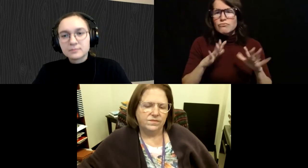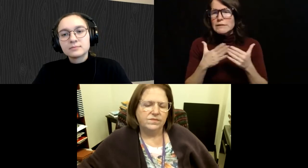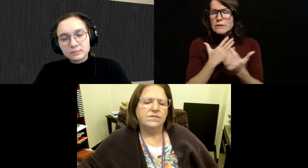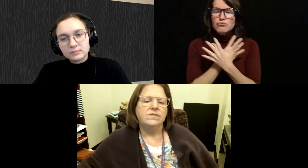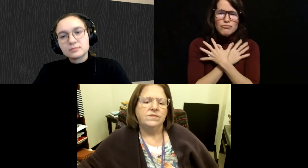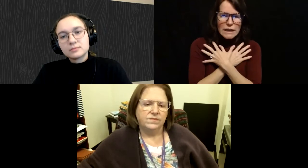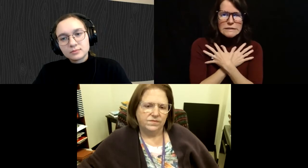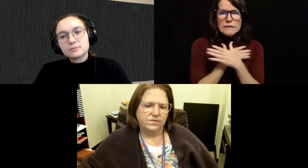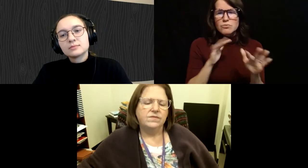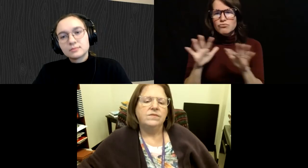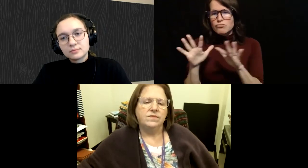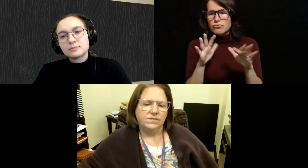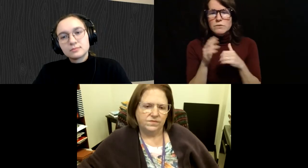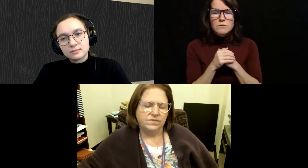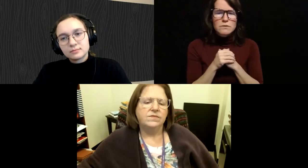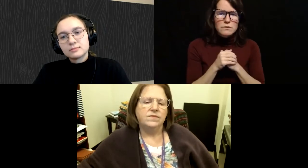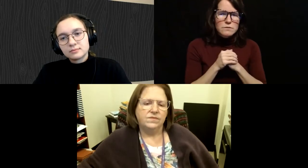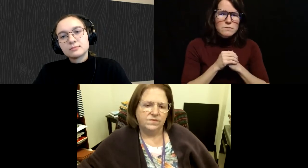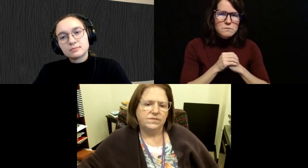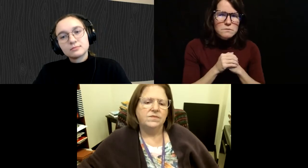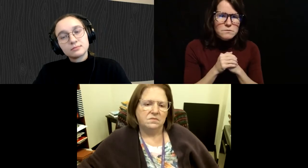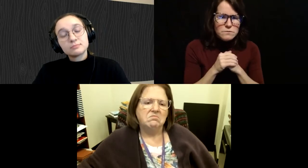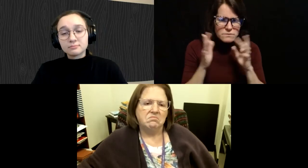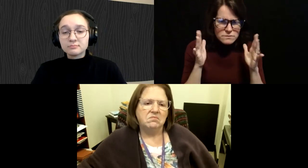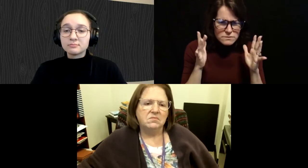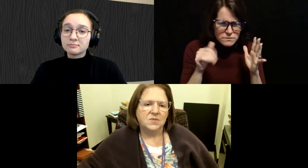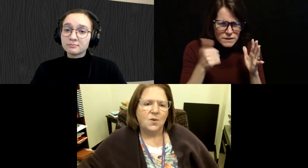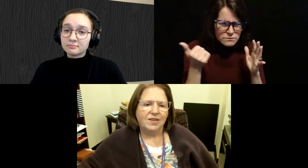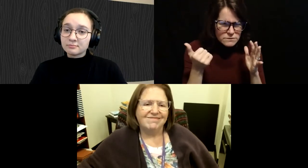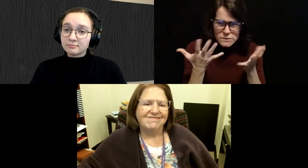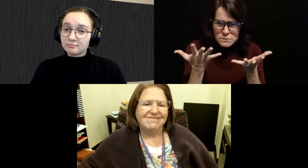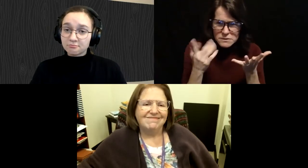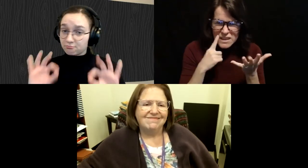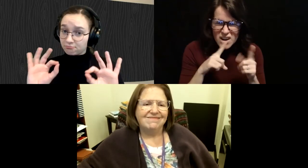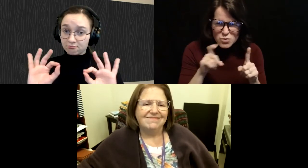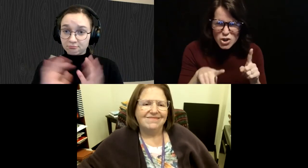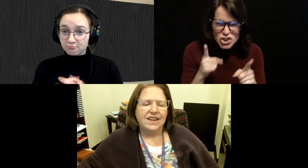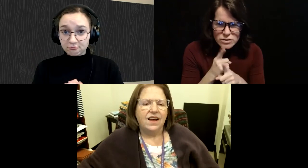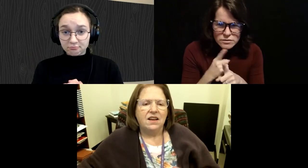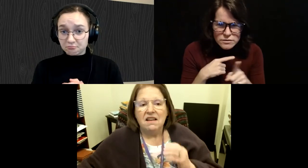body needs water anyways. And of course, rest. And then, did I miss